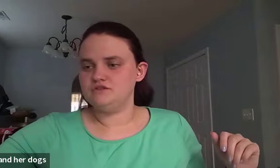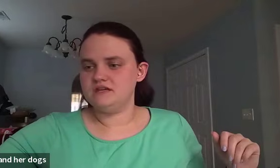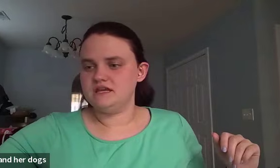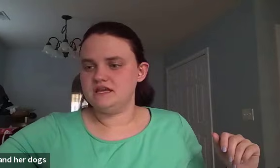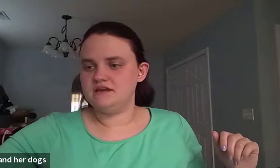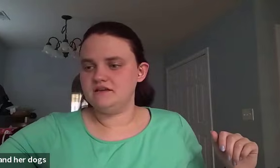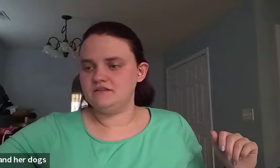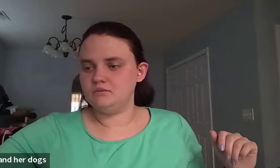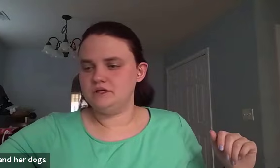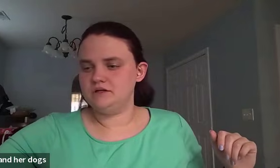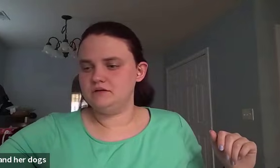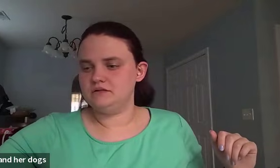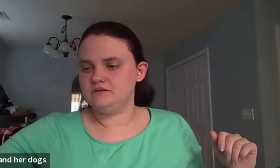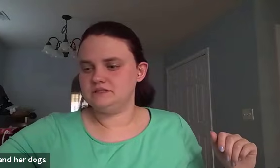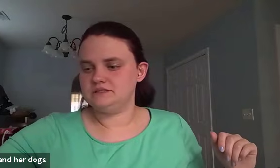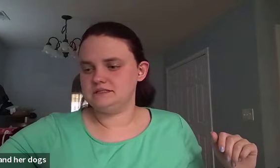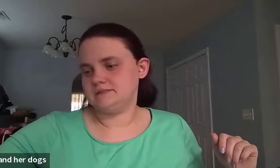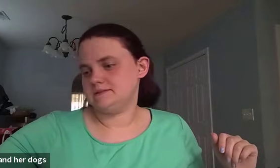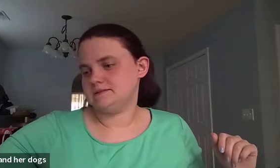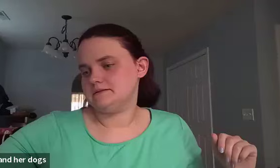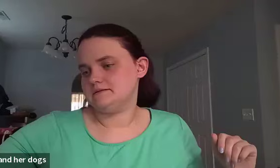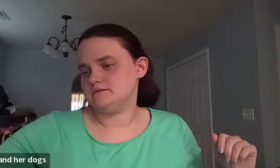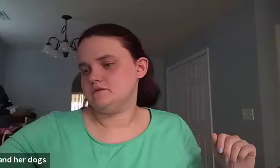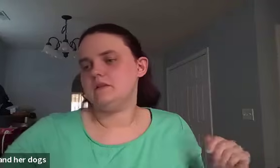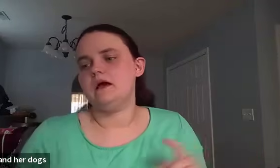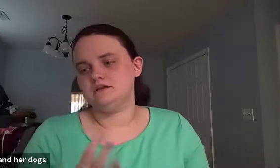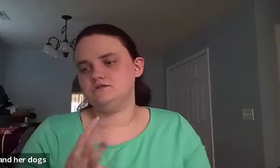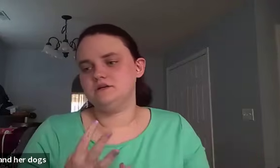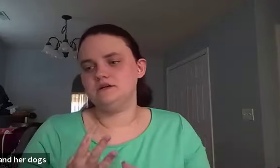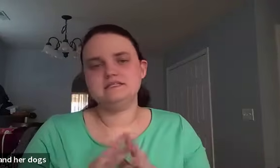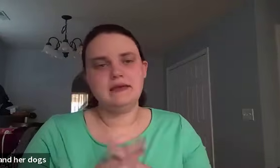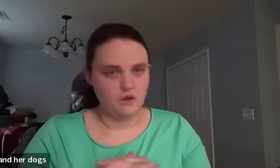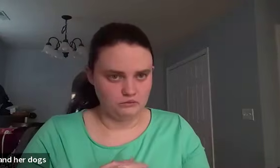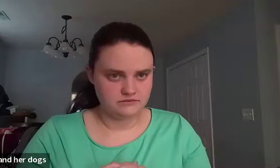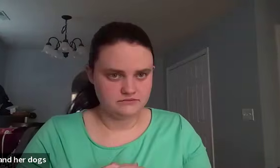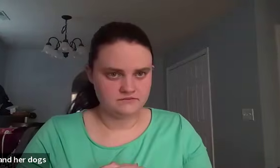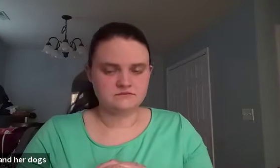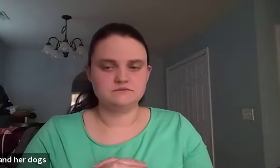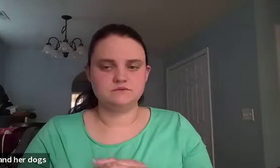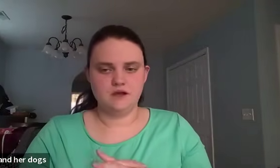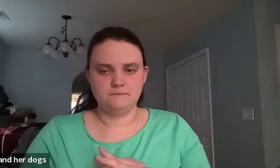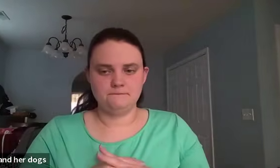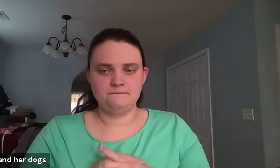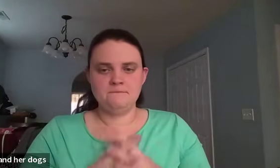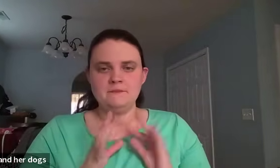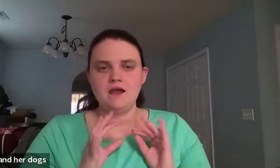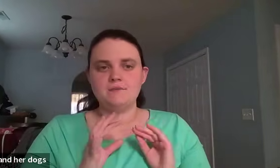So then let's see. The last one is help. Okay. I'm